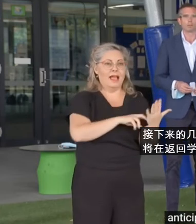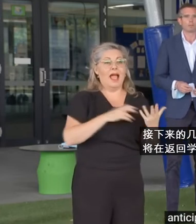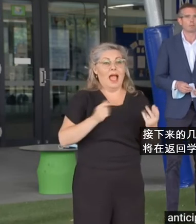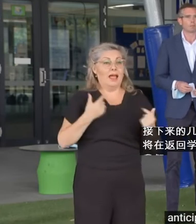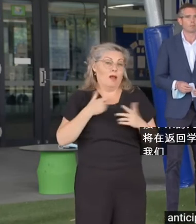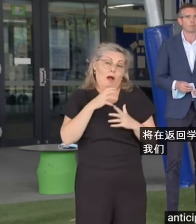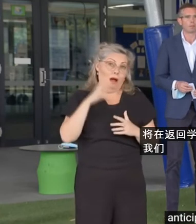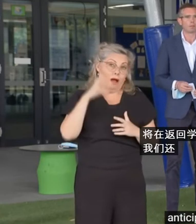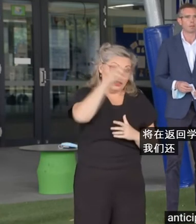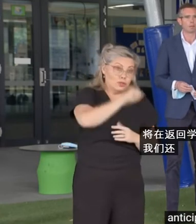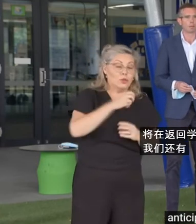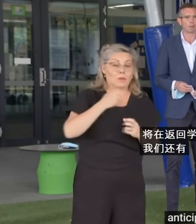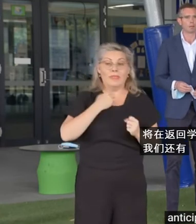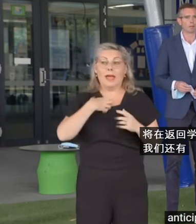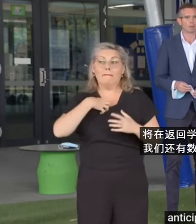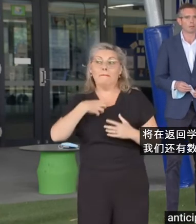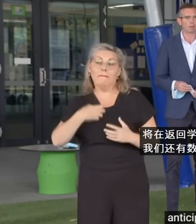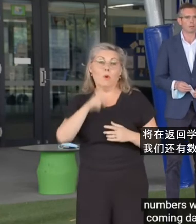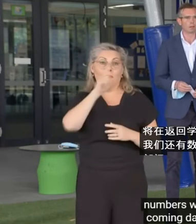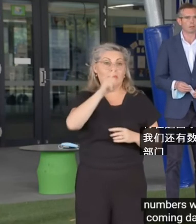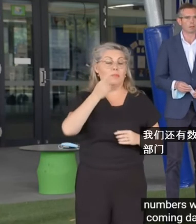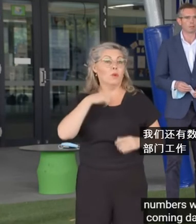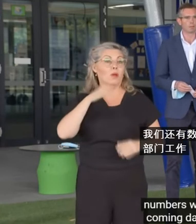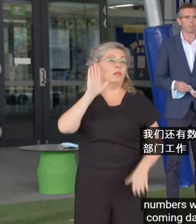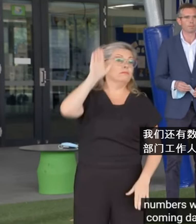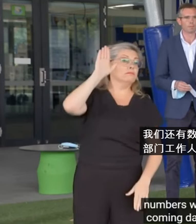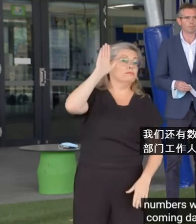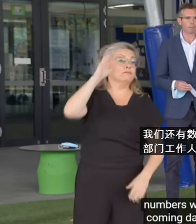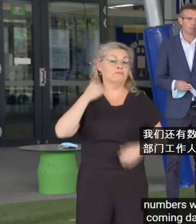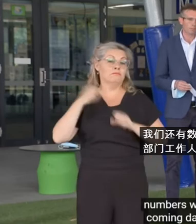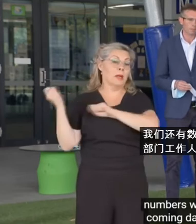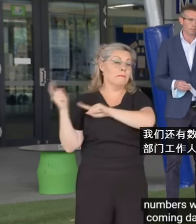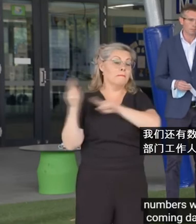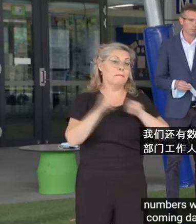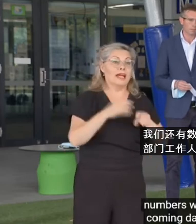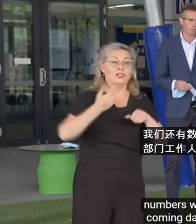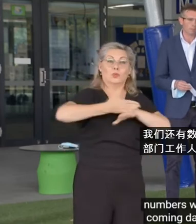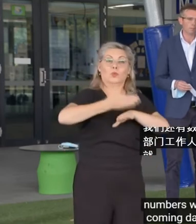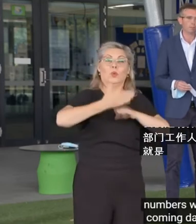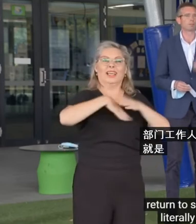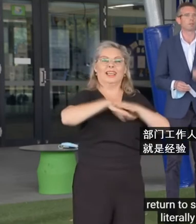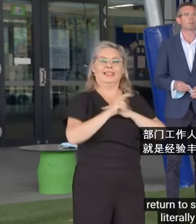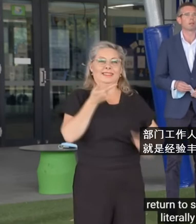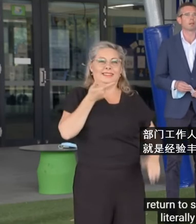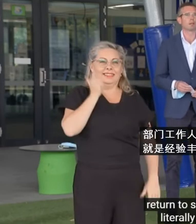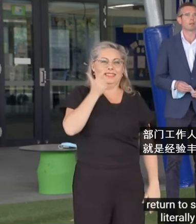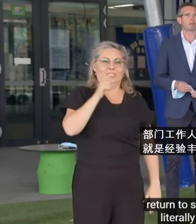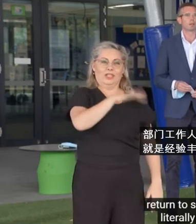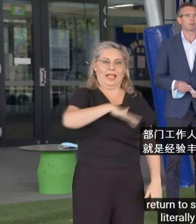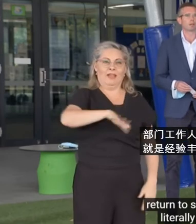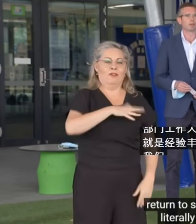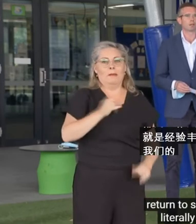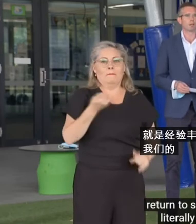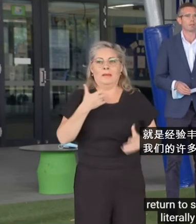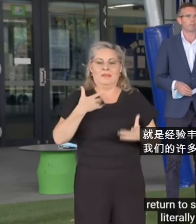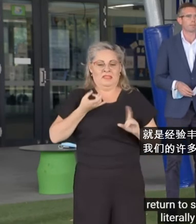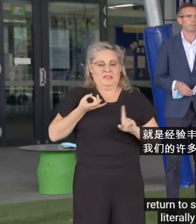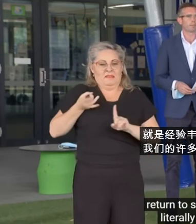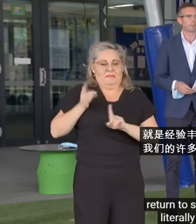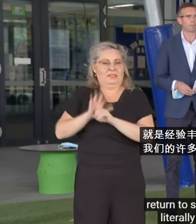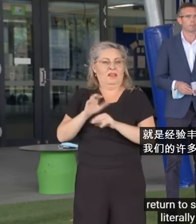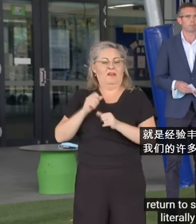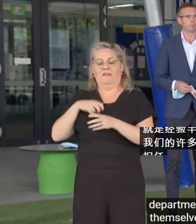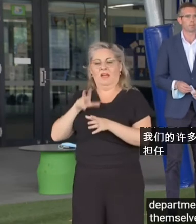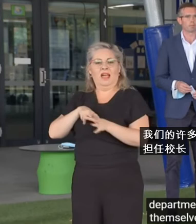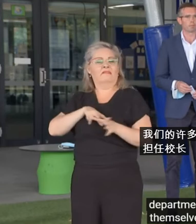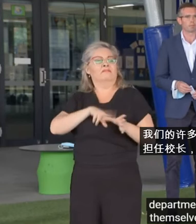to school. We also have literally hundreds of our departmental staff who they themselves are experienced teachers. You know, many of our staff